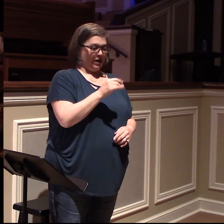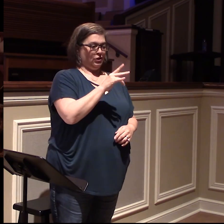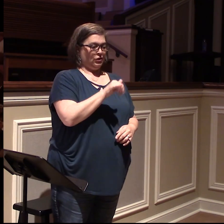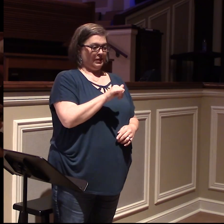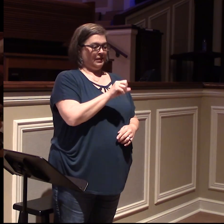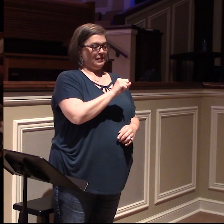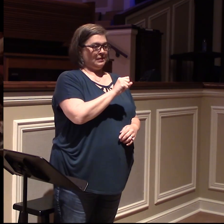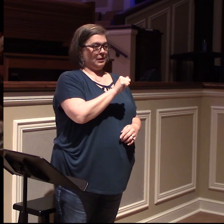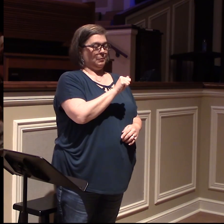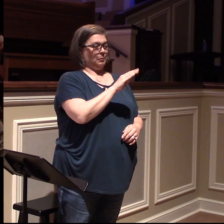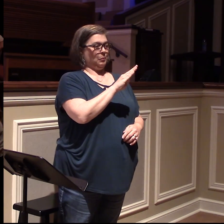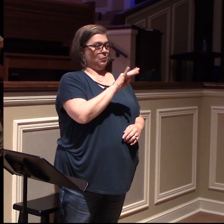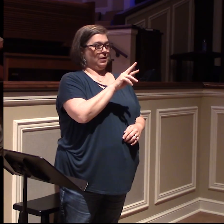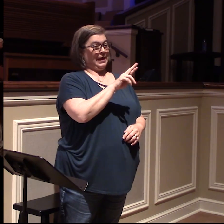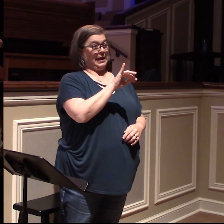here.